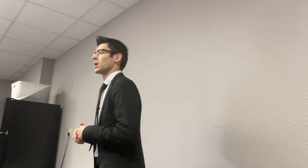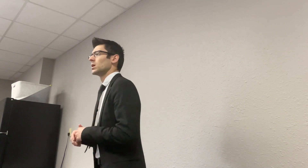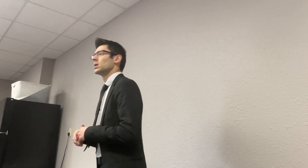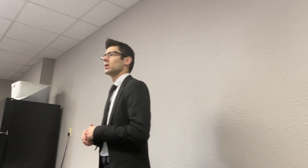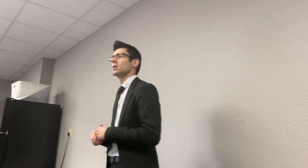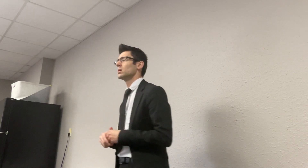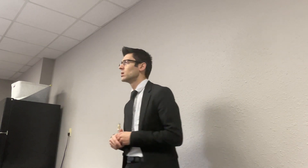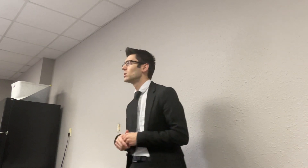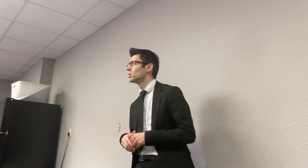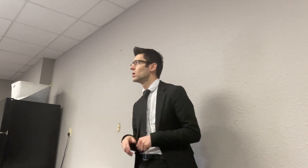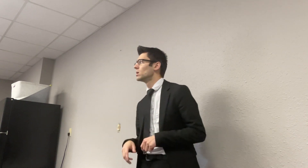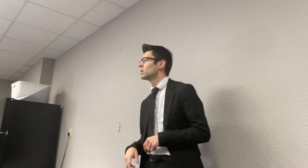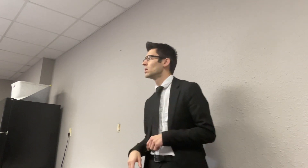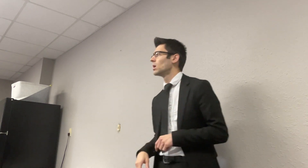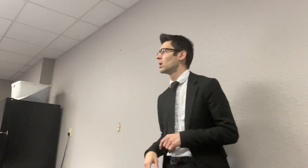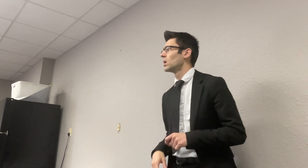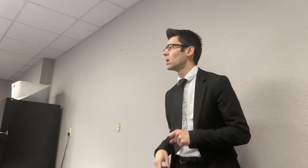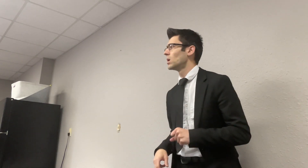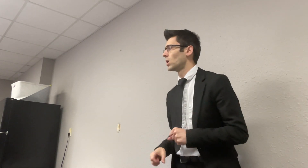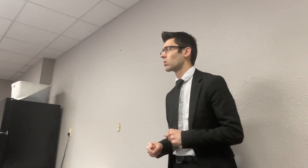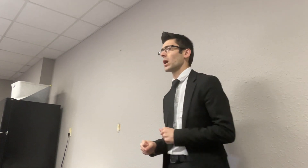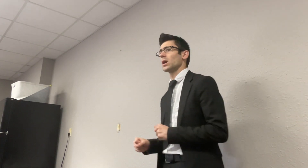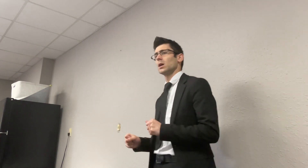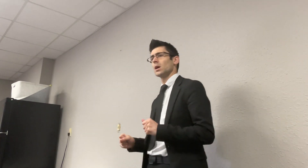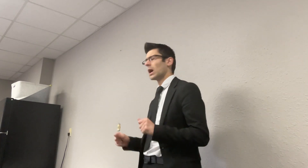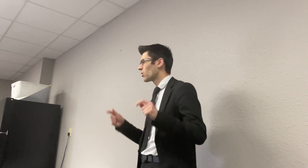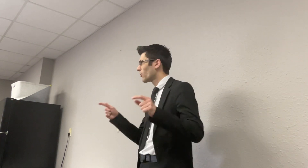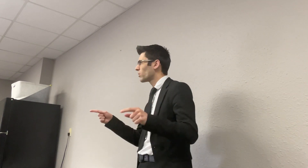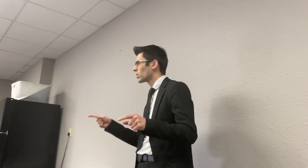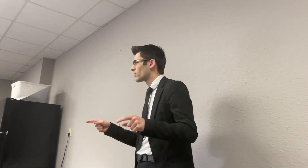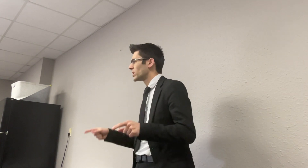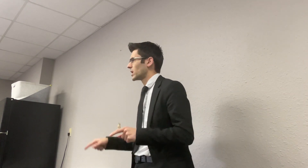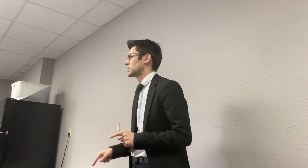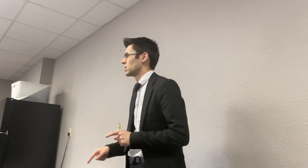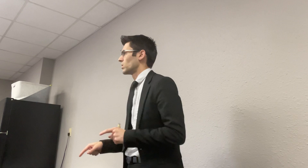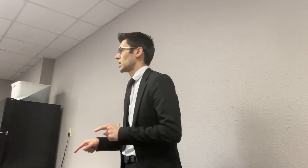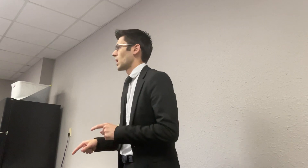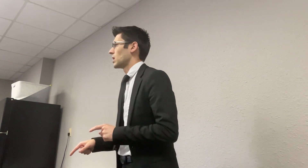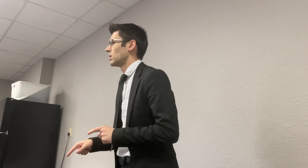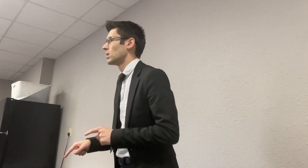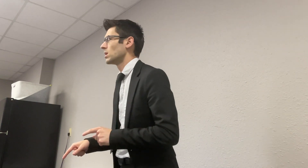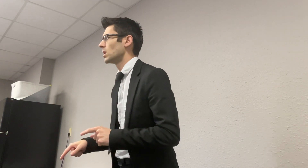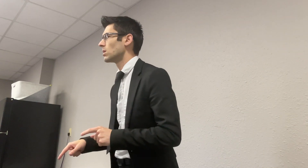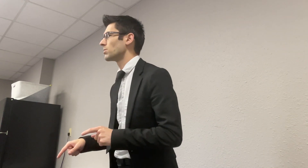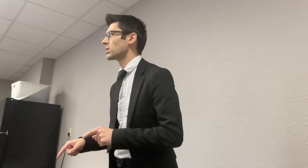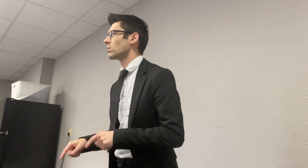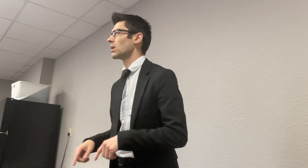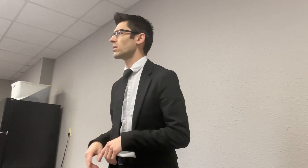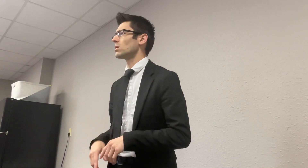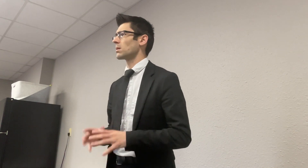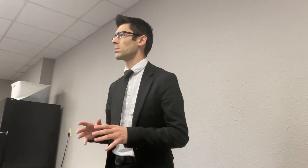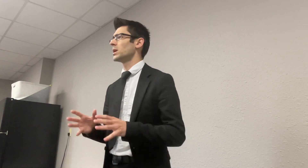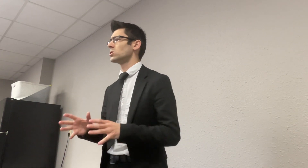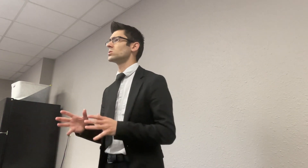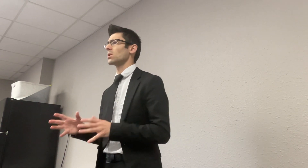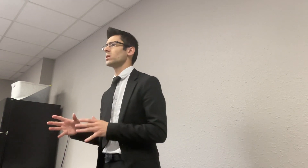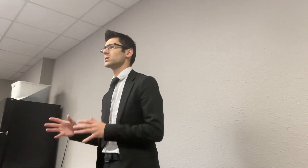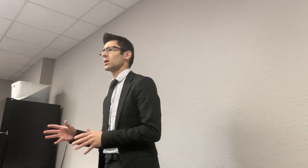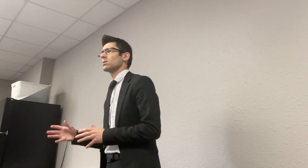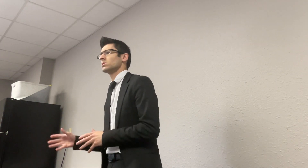I think it was just times and review. Okay. I don't know if we went over the days of the week I yet. don't think we I don't have. think we have either, like Monday, Tuesday, Wednesday, Mm-mm, Thursday,